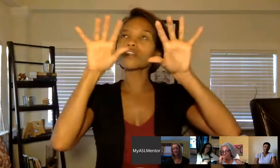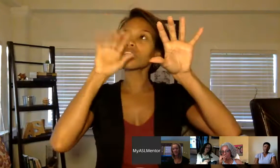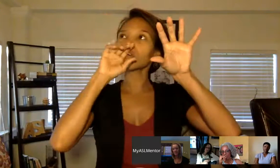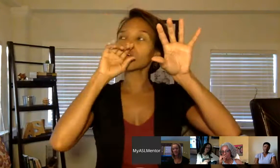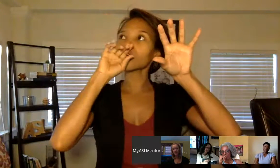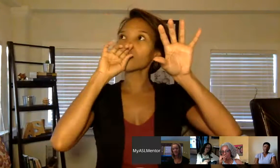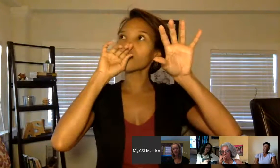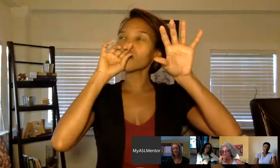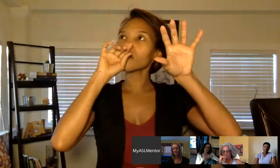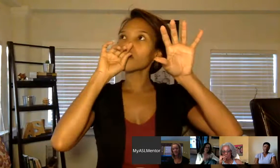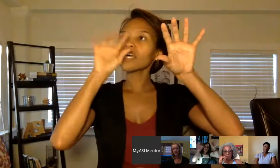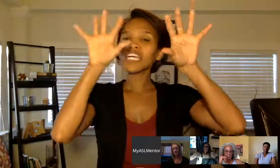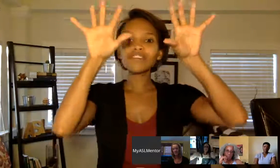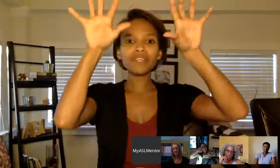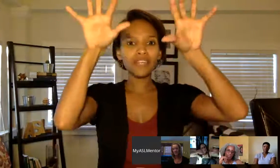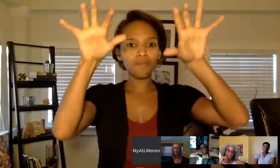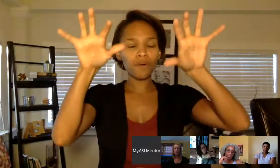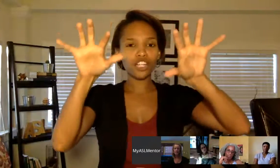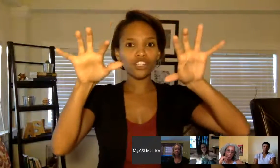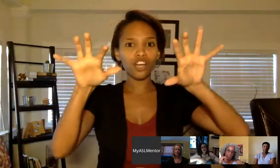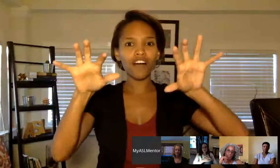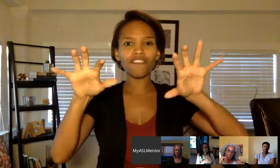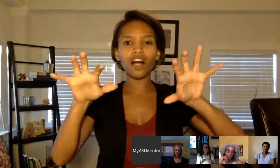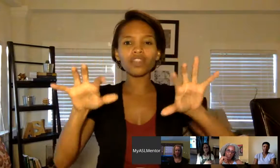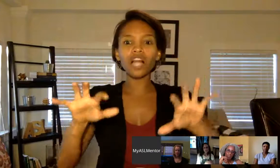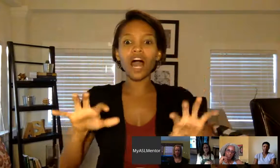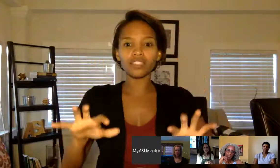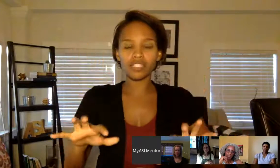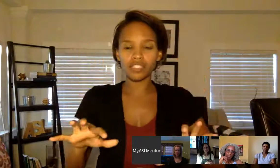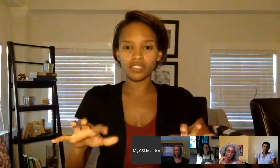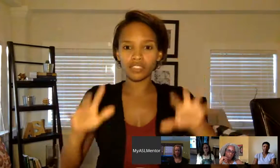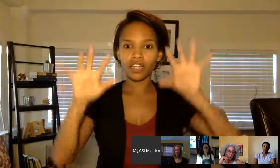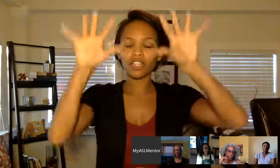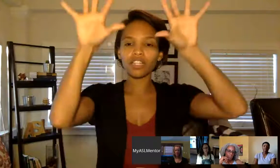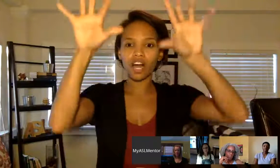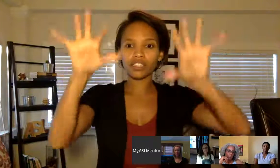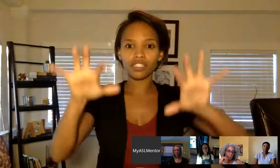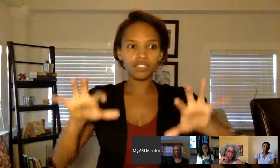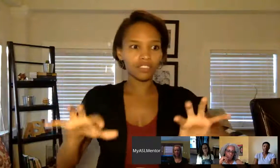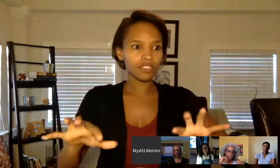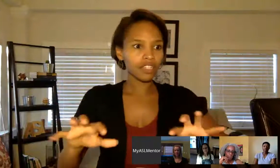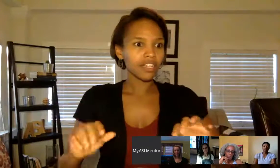this gives me the impression of a lot.